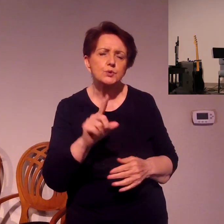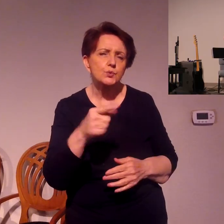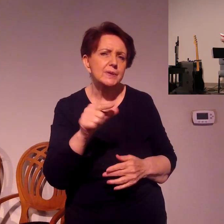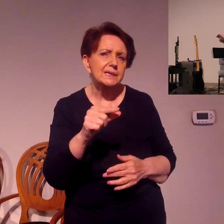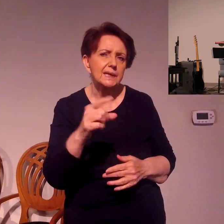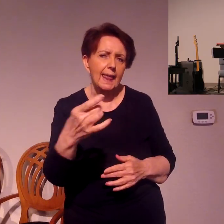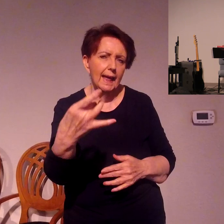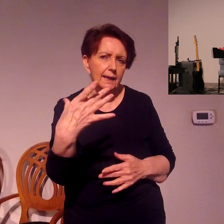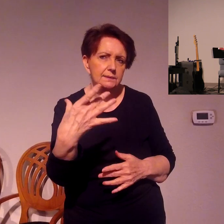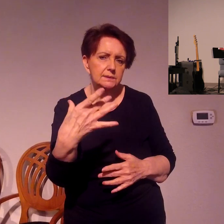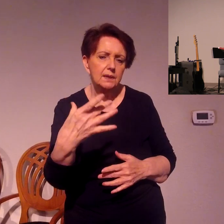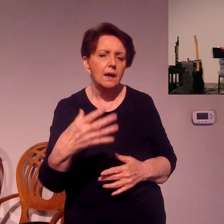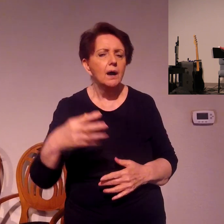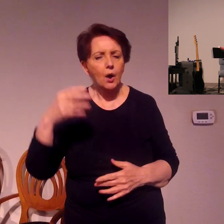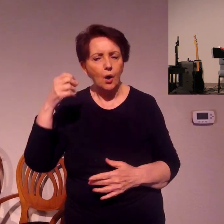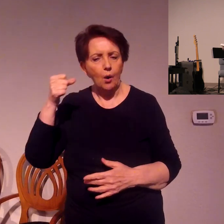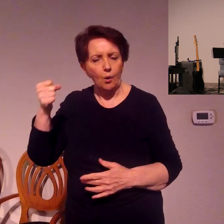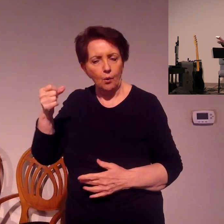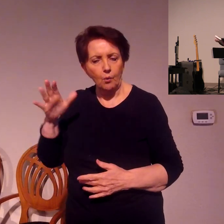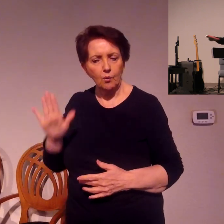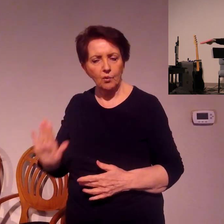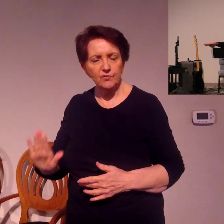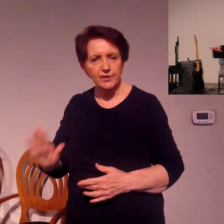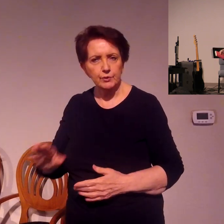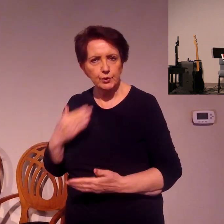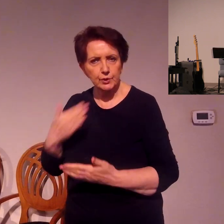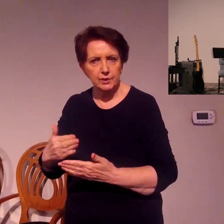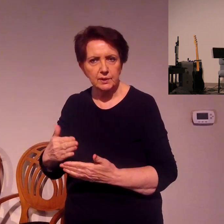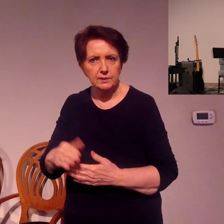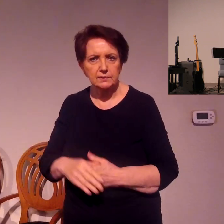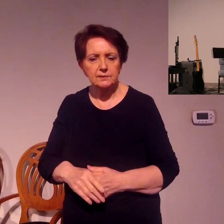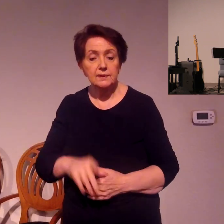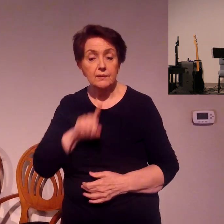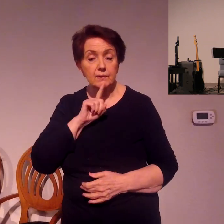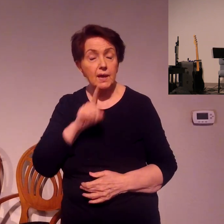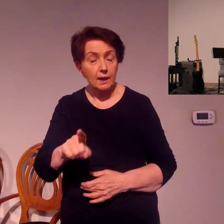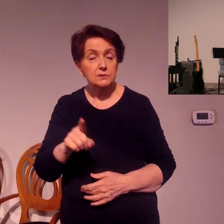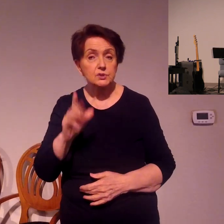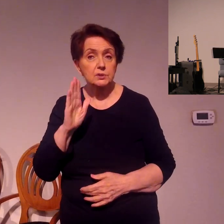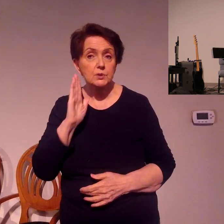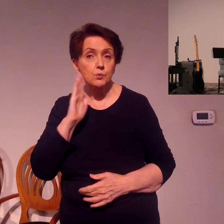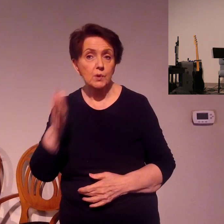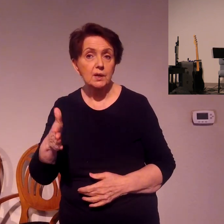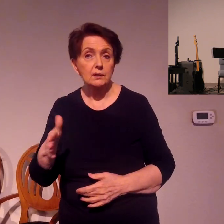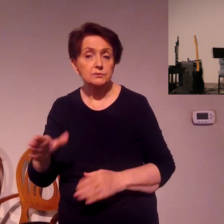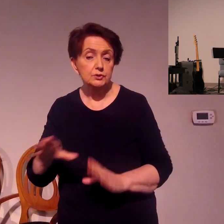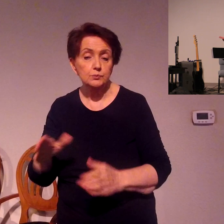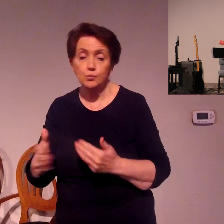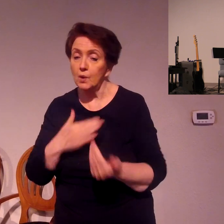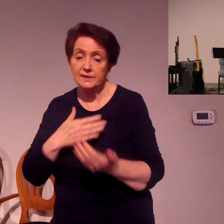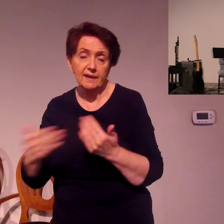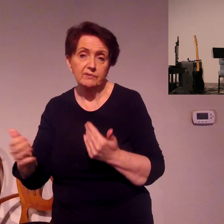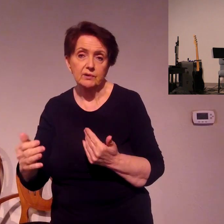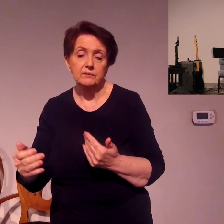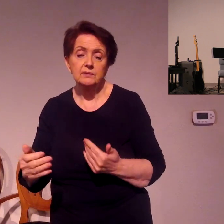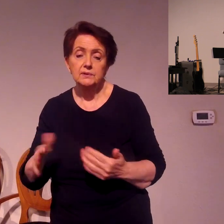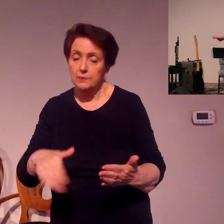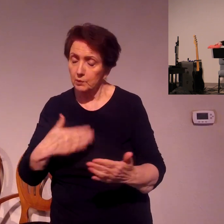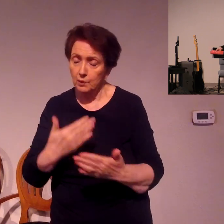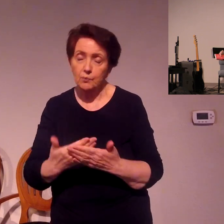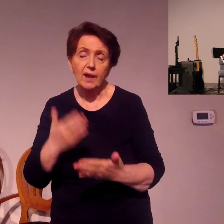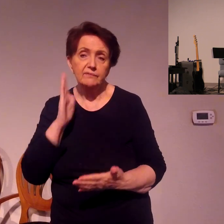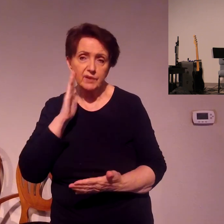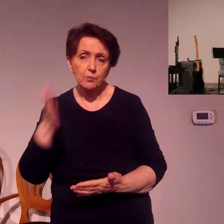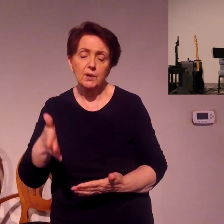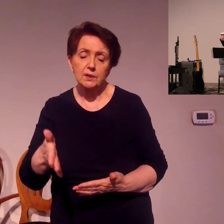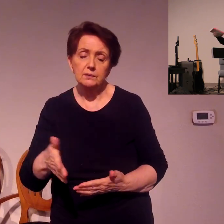actually hold their good for them. They are actually going to do whatever it is. They will get there. They will, you know,